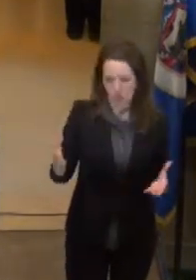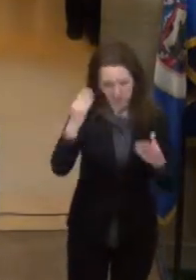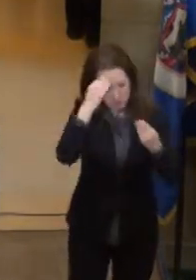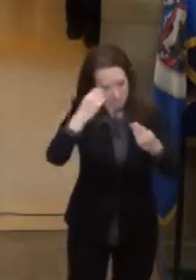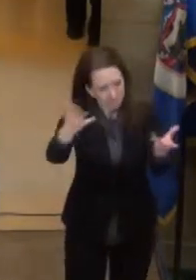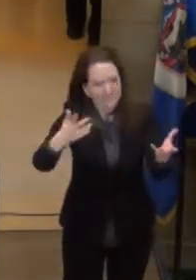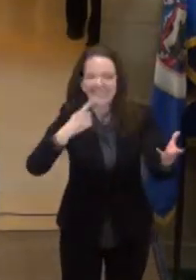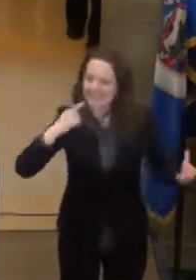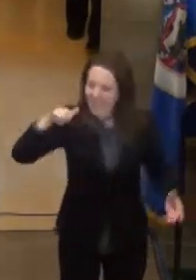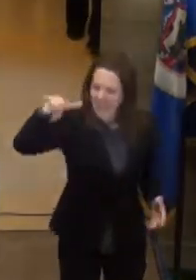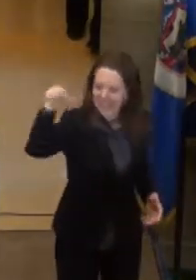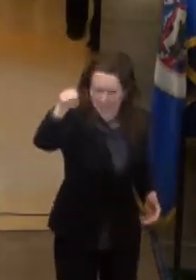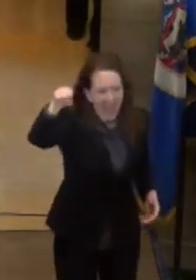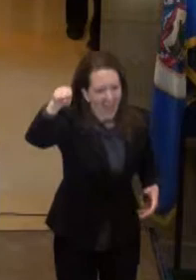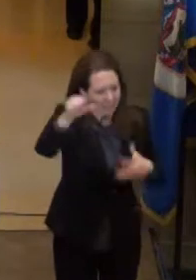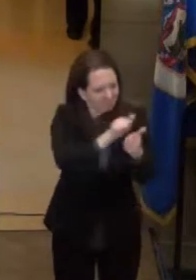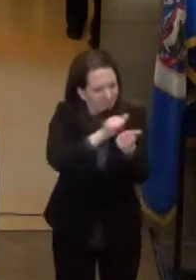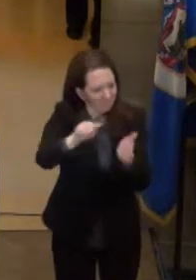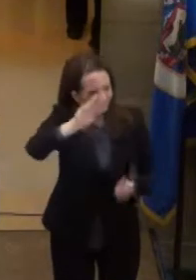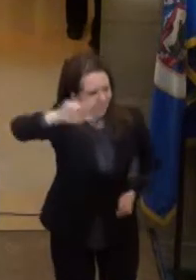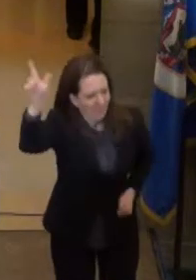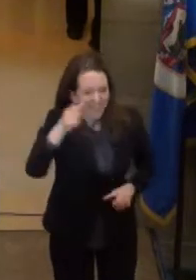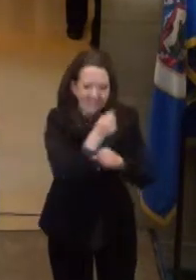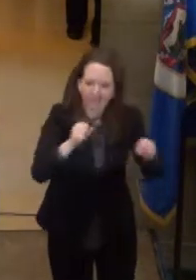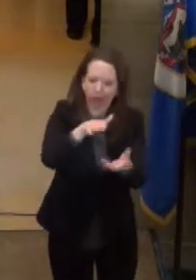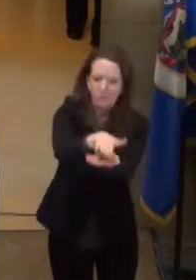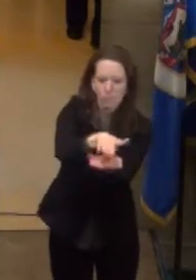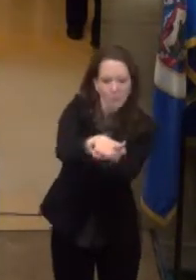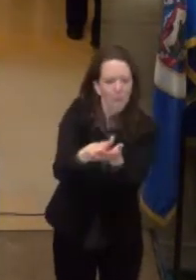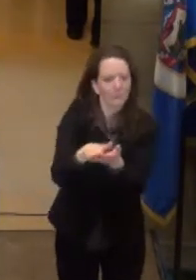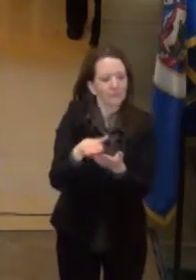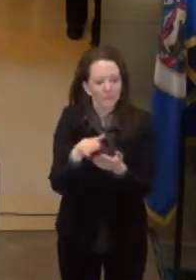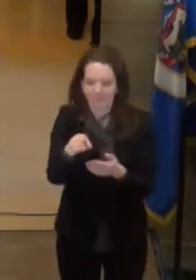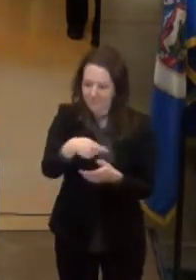to say yes to the Safe and Supportive Schools Act.